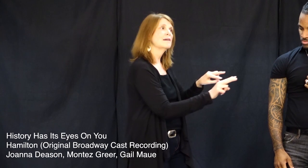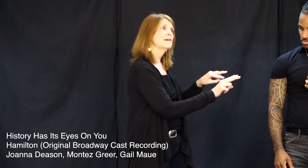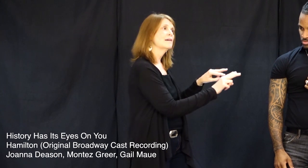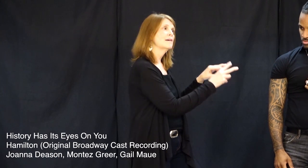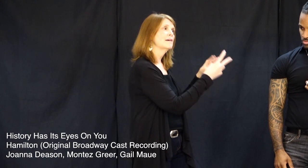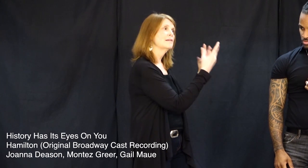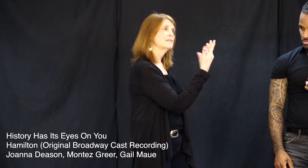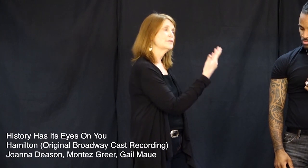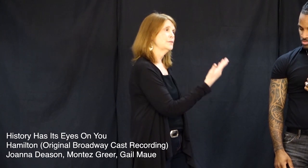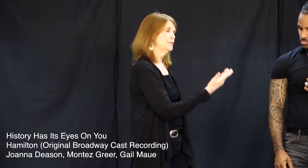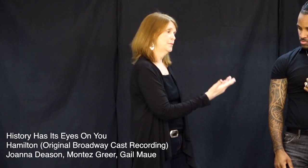on you.